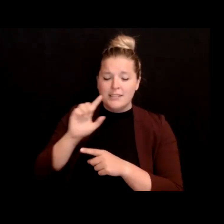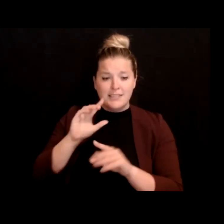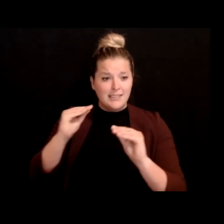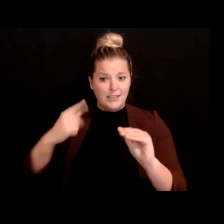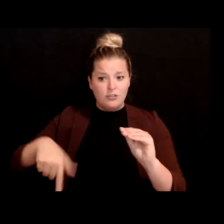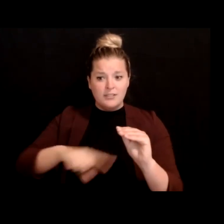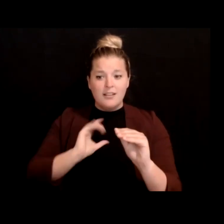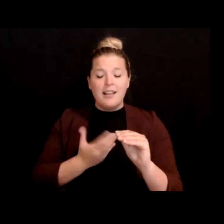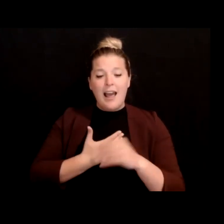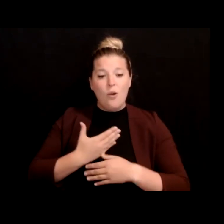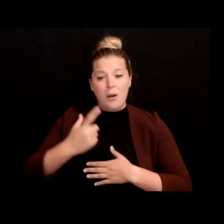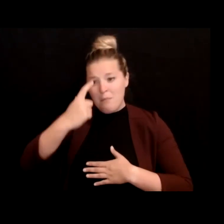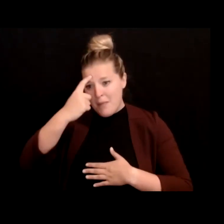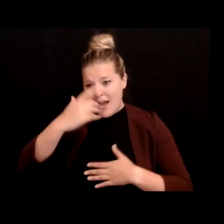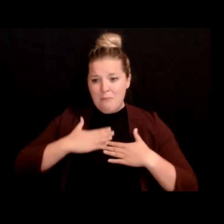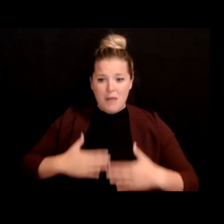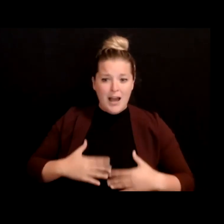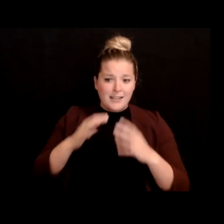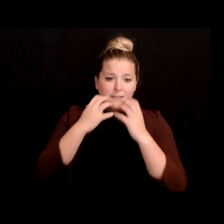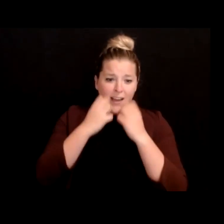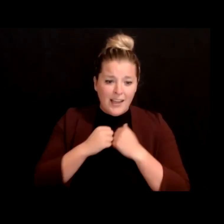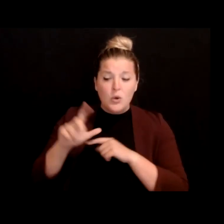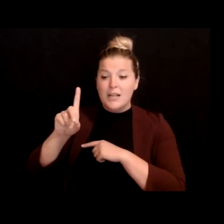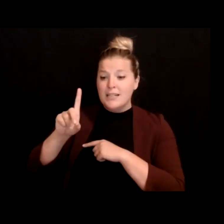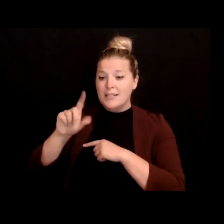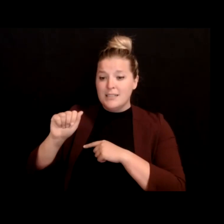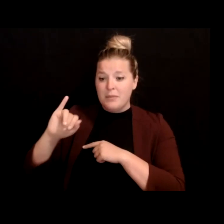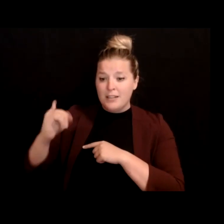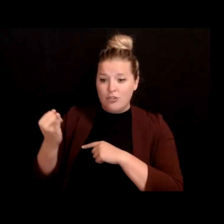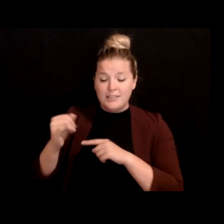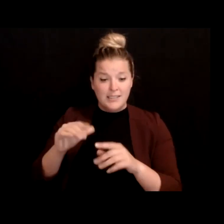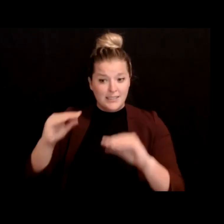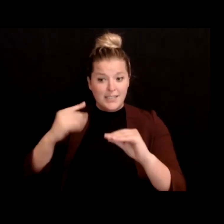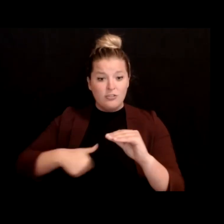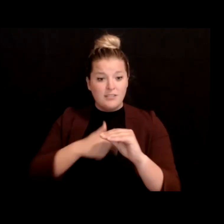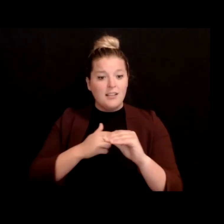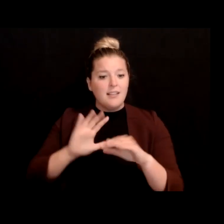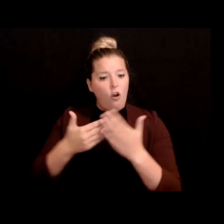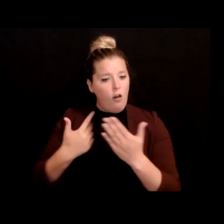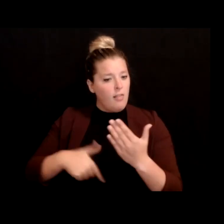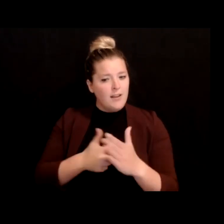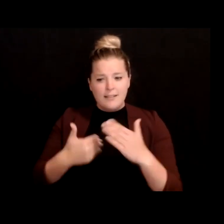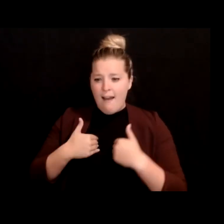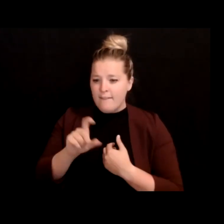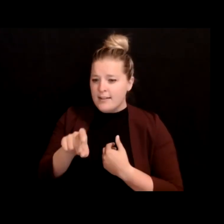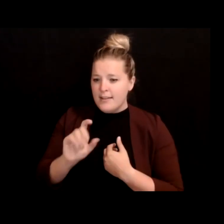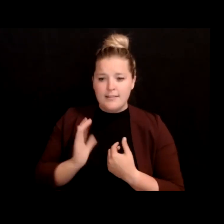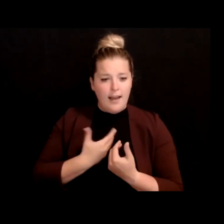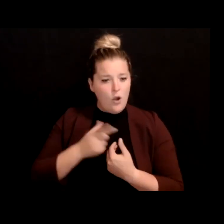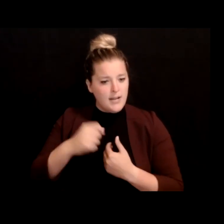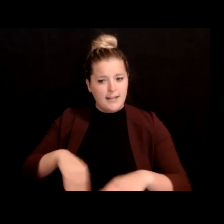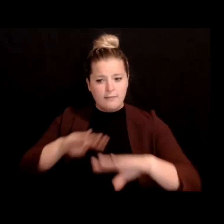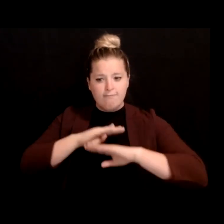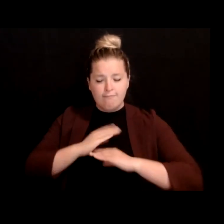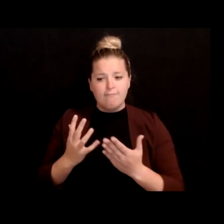worthy and desirable. Disability justice teaches us that all of us have needs and that our needs deserve to be met. That chief